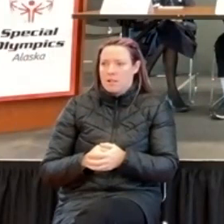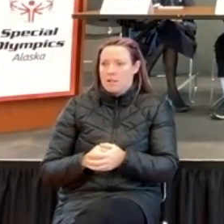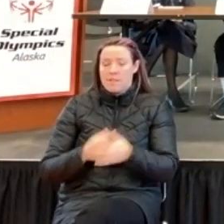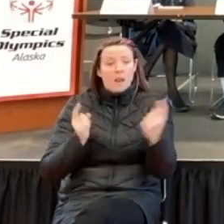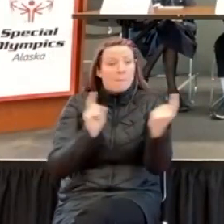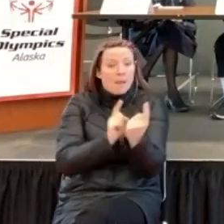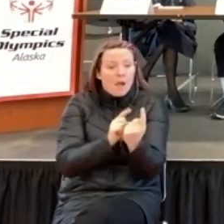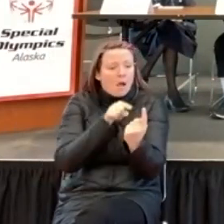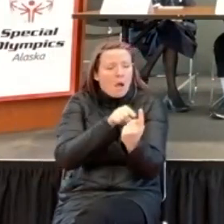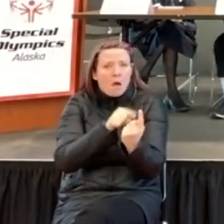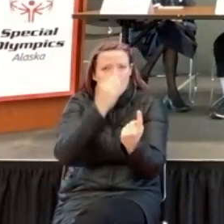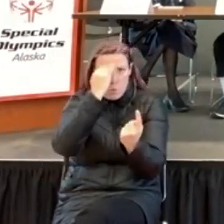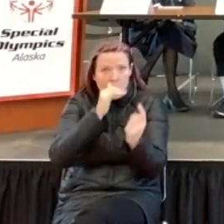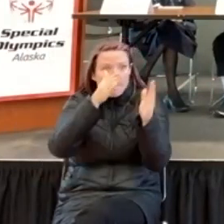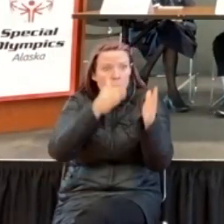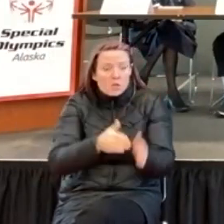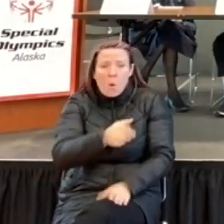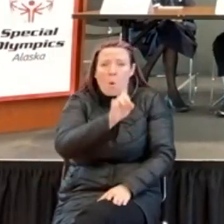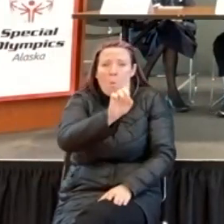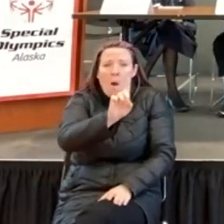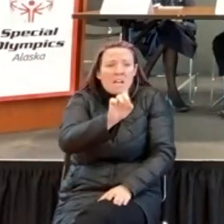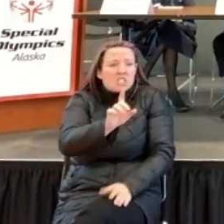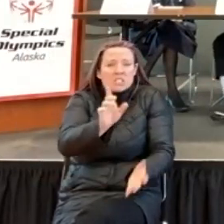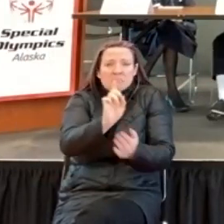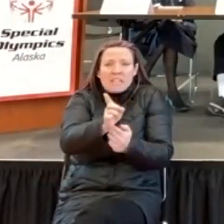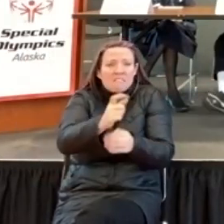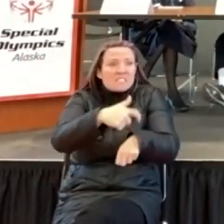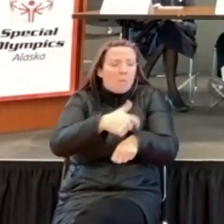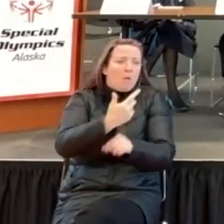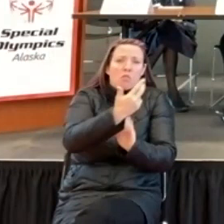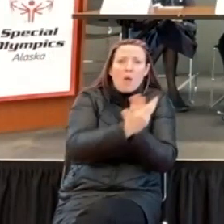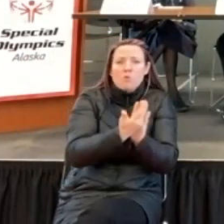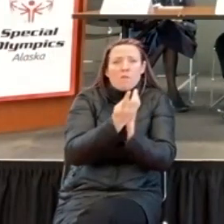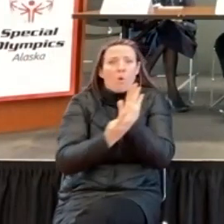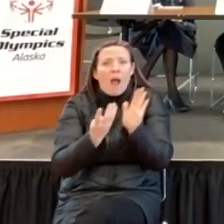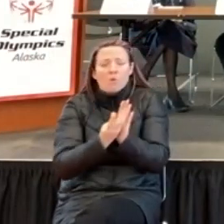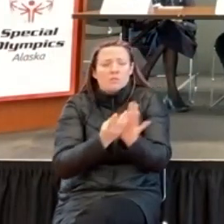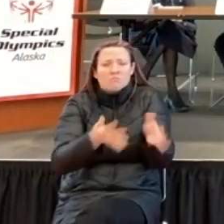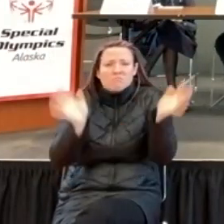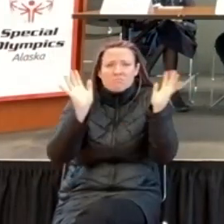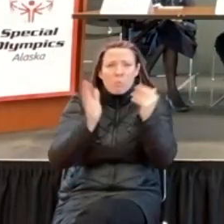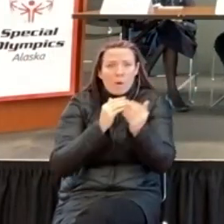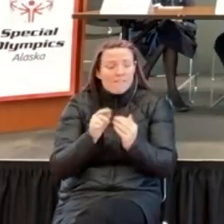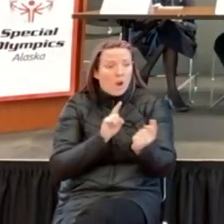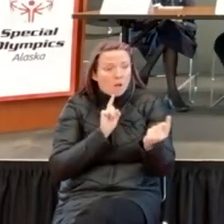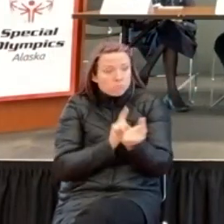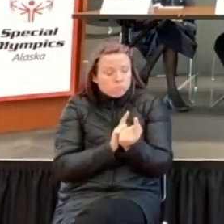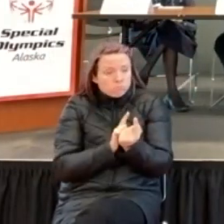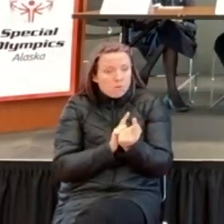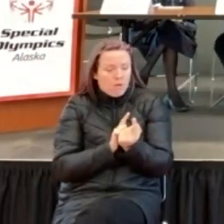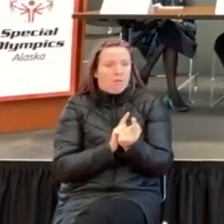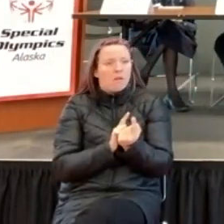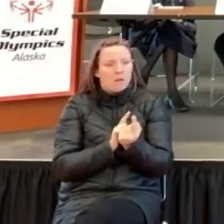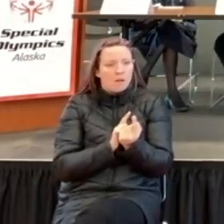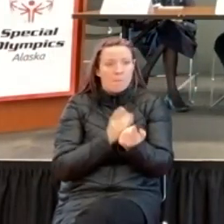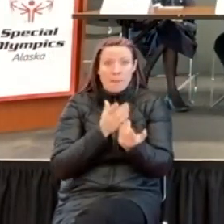for one segment of time for that 3 or 4 hours that you're volunteering, you never know if that person is